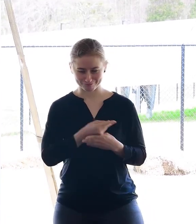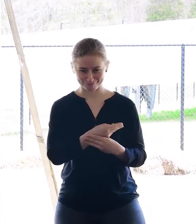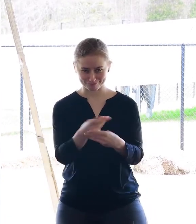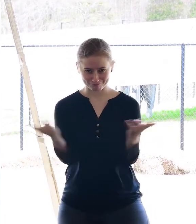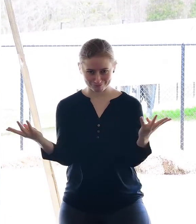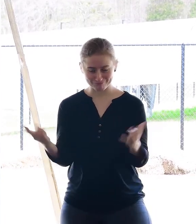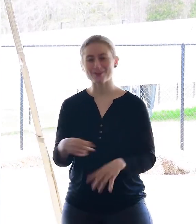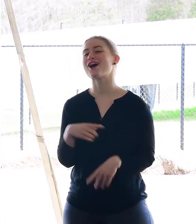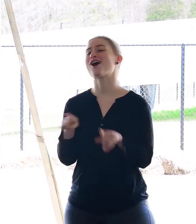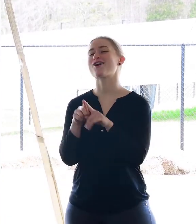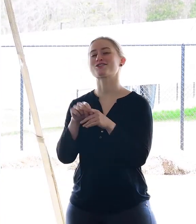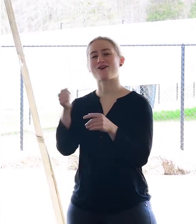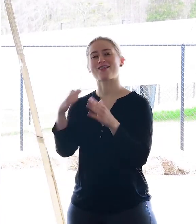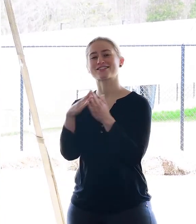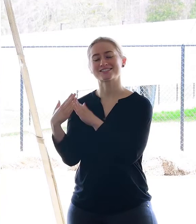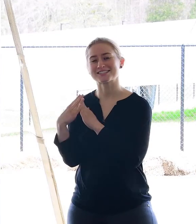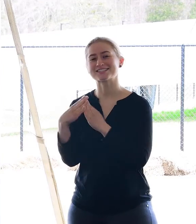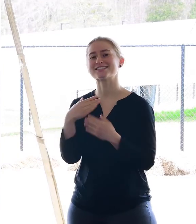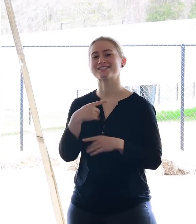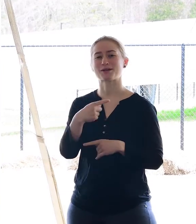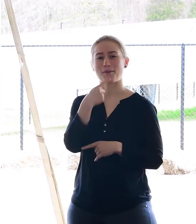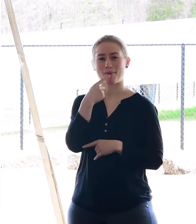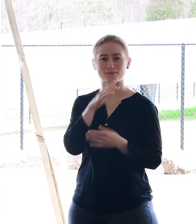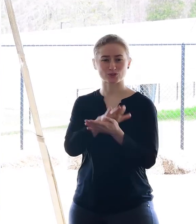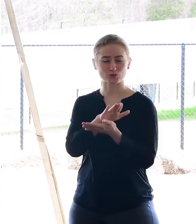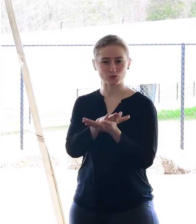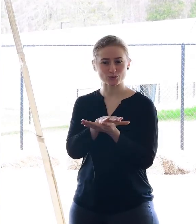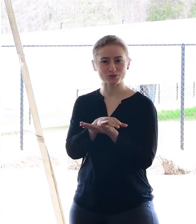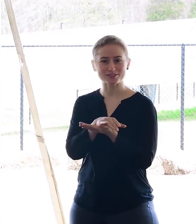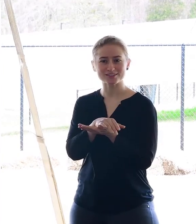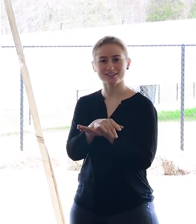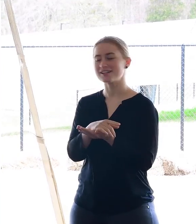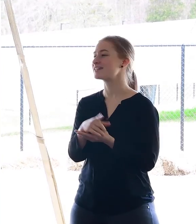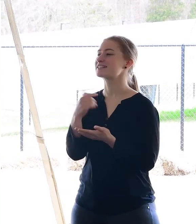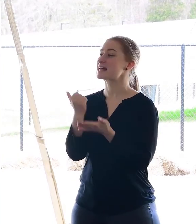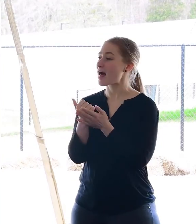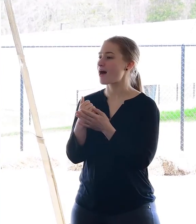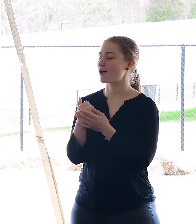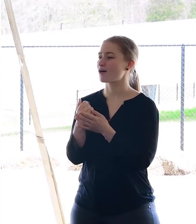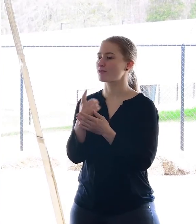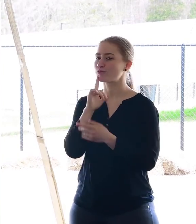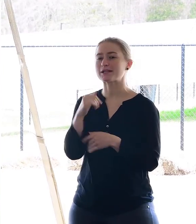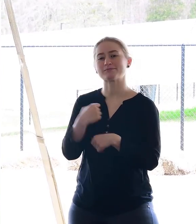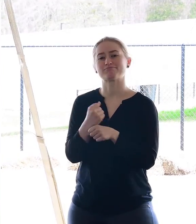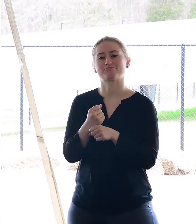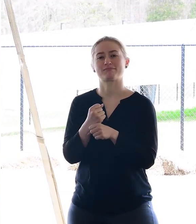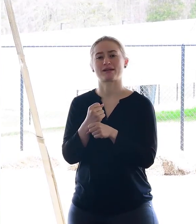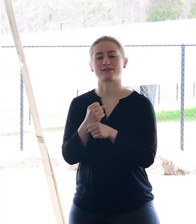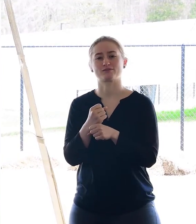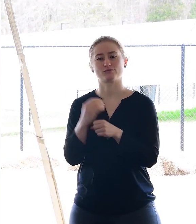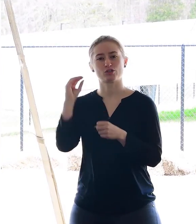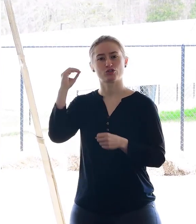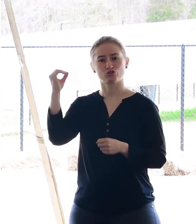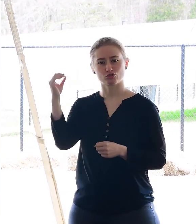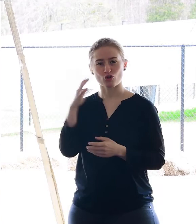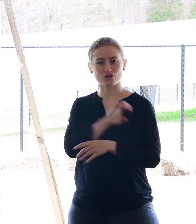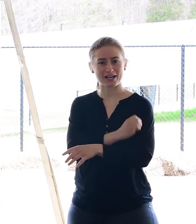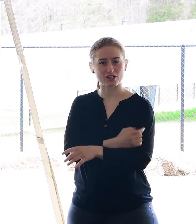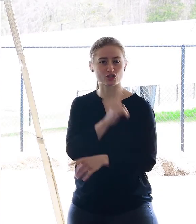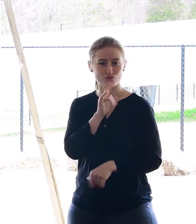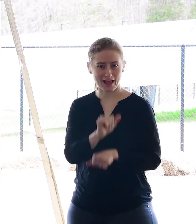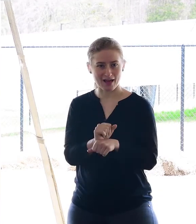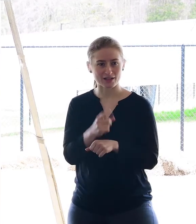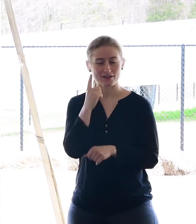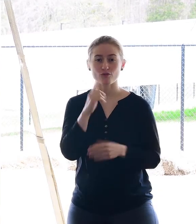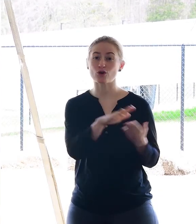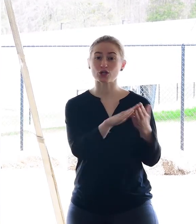as cities and public schools, to help make solar energy a reality in those communities and for the betterment of